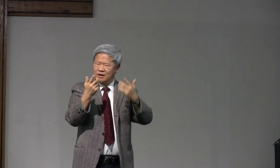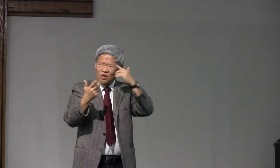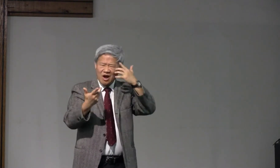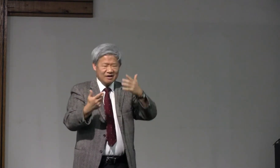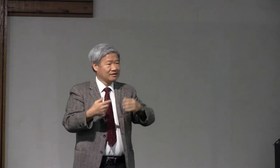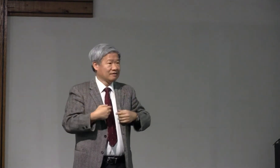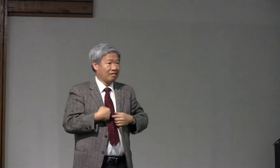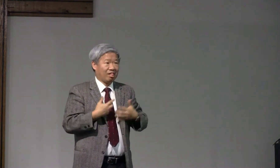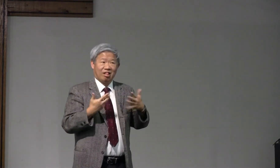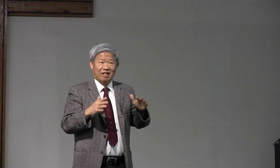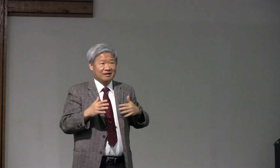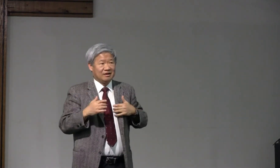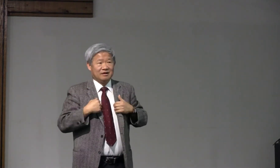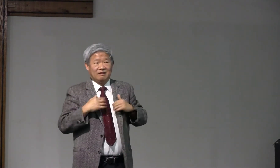good.